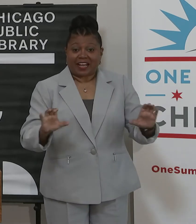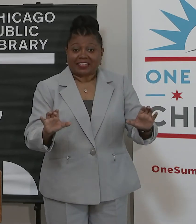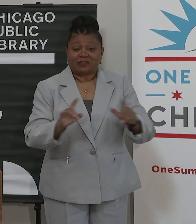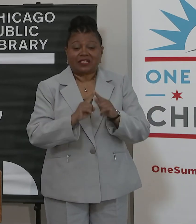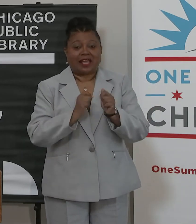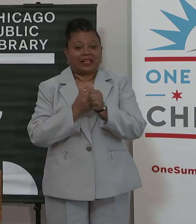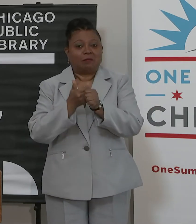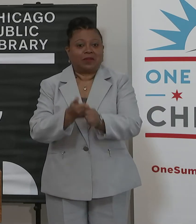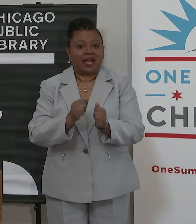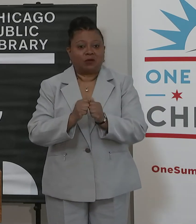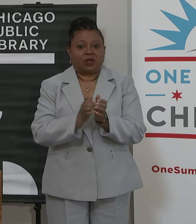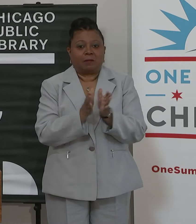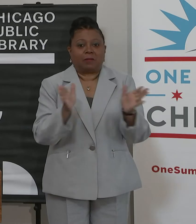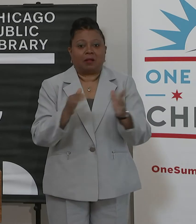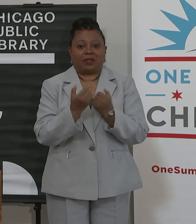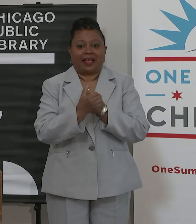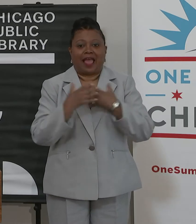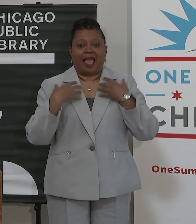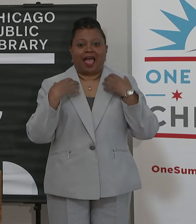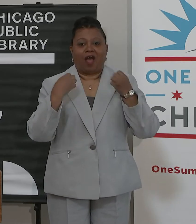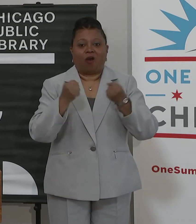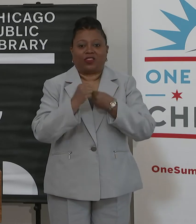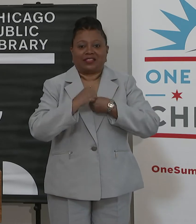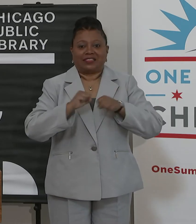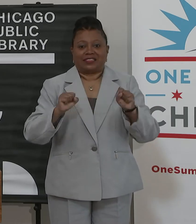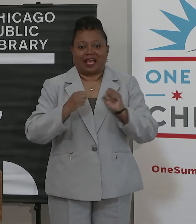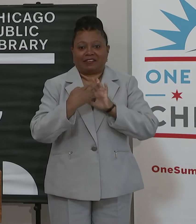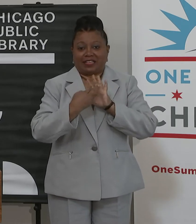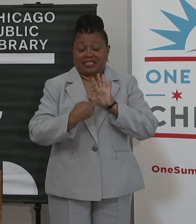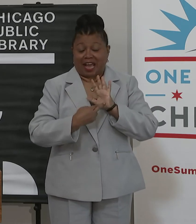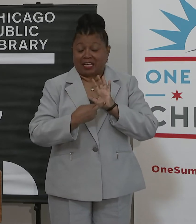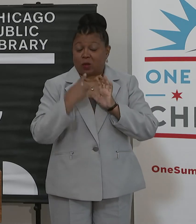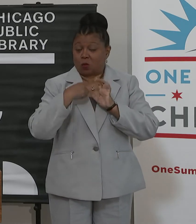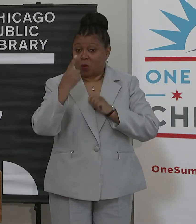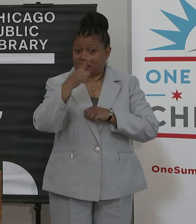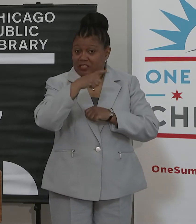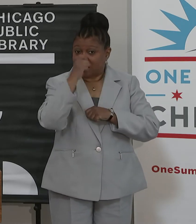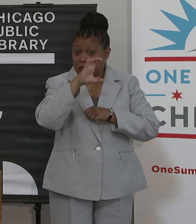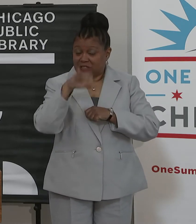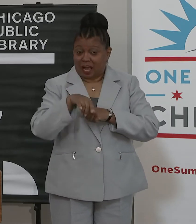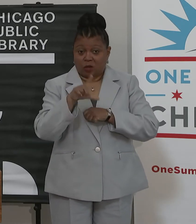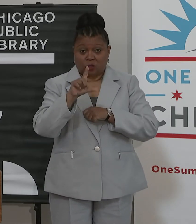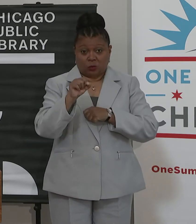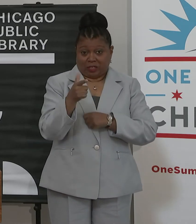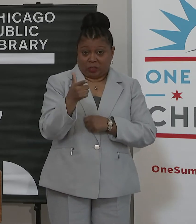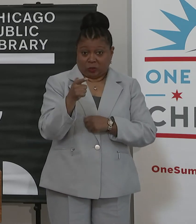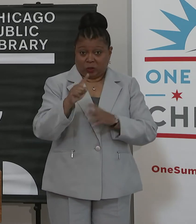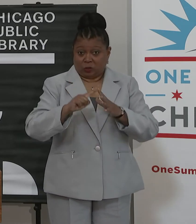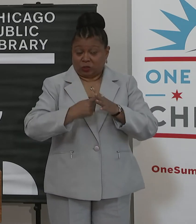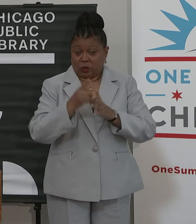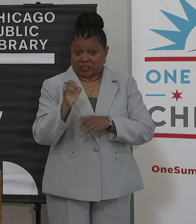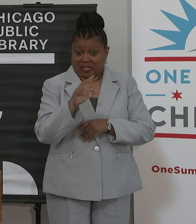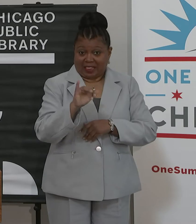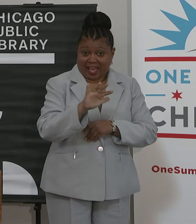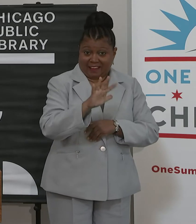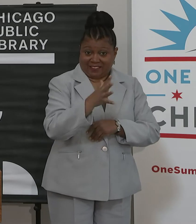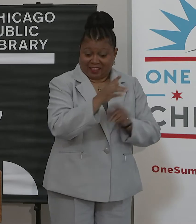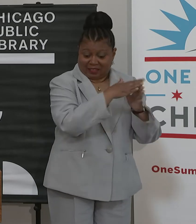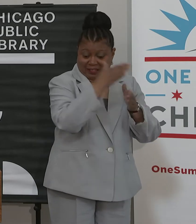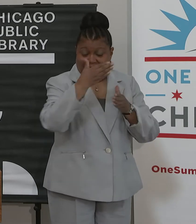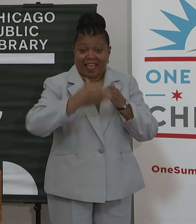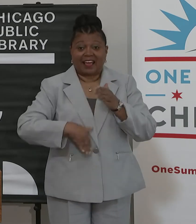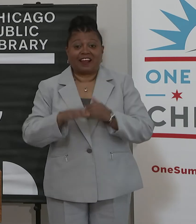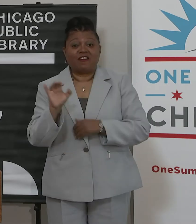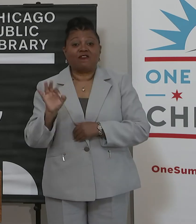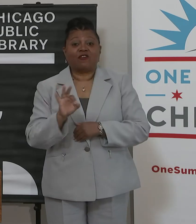in compliance with public health safety guidance. One Summer Chicago 2021 begins July 5th and will conclude